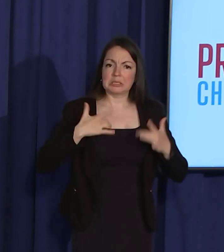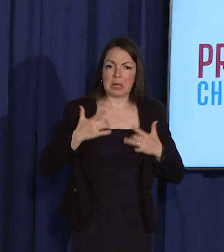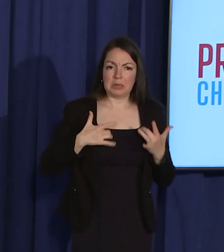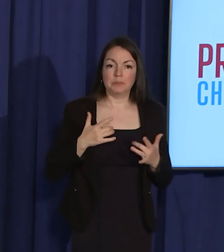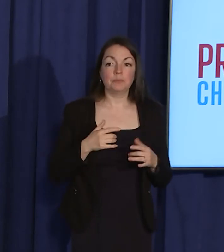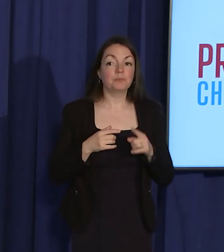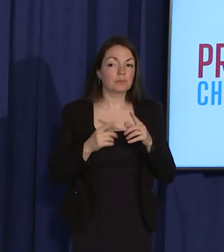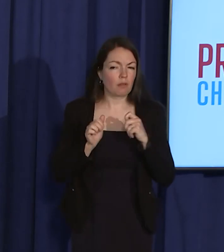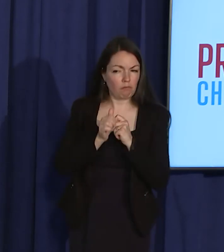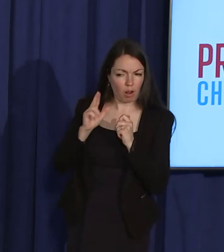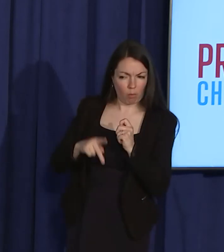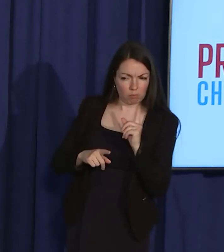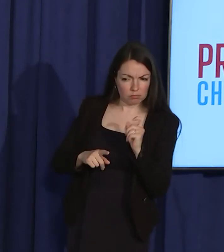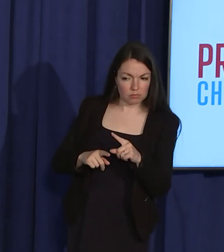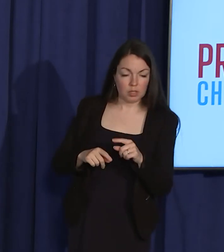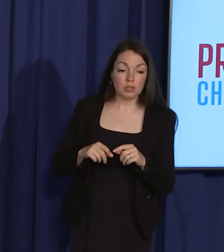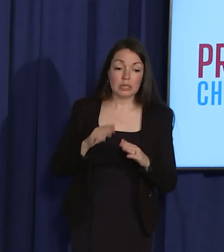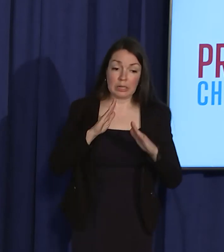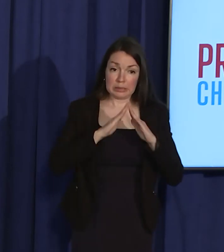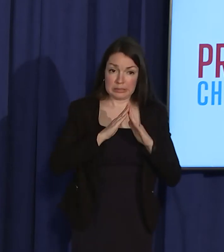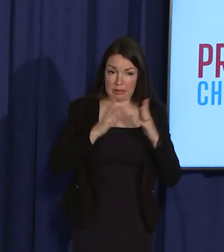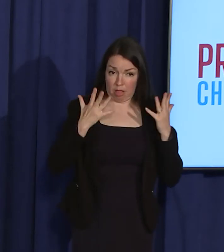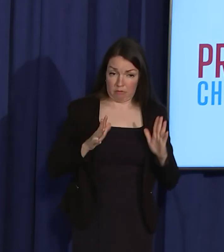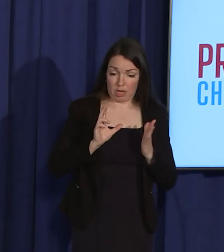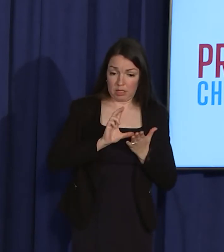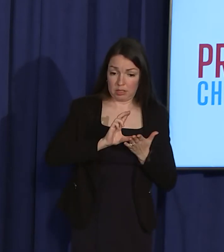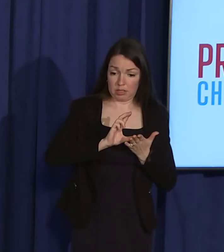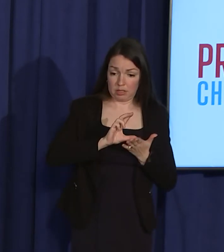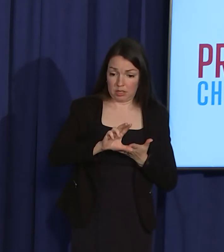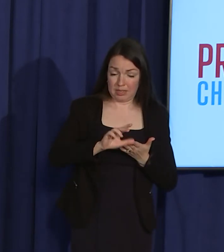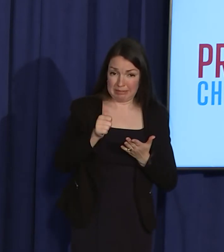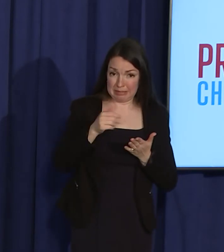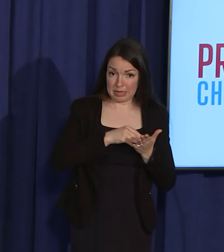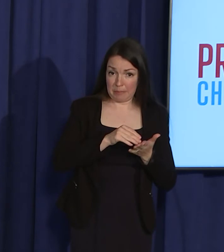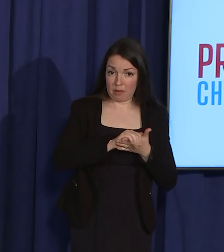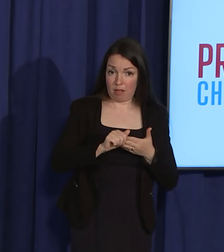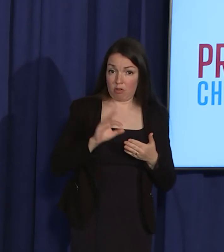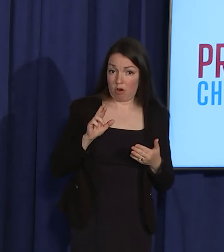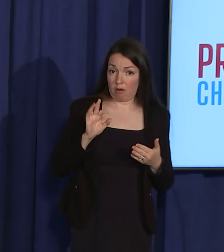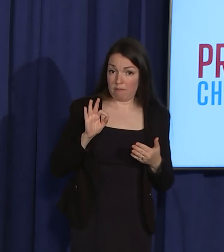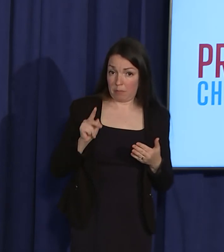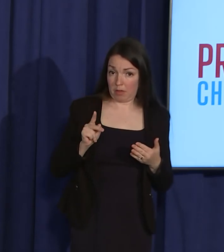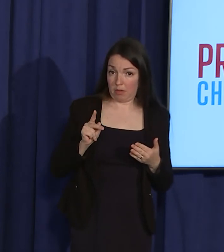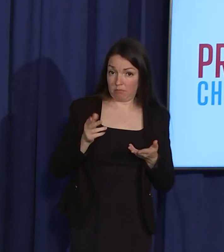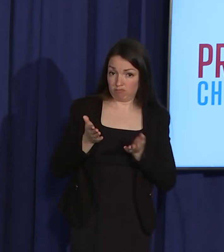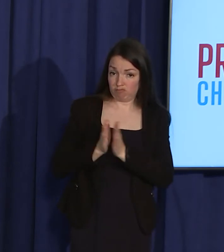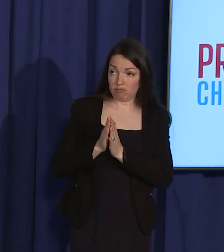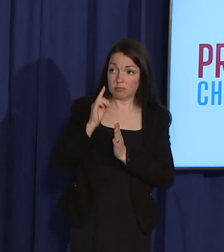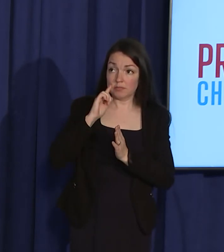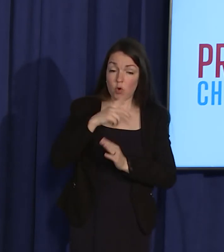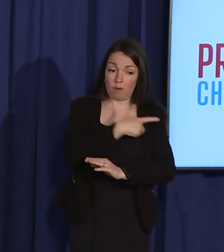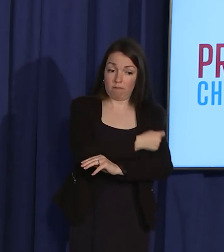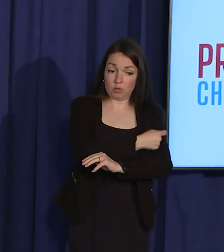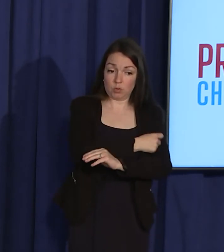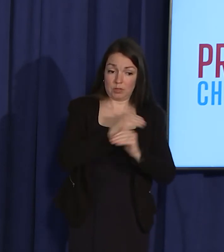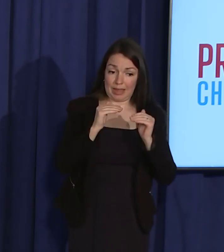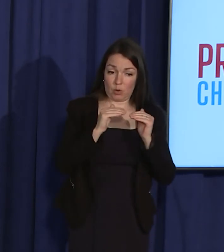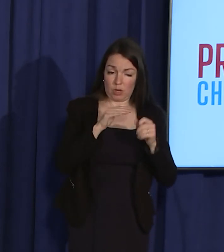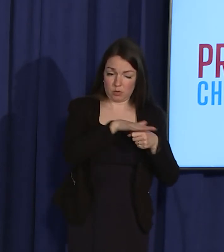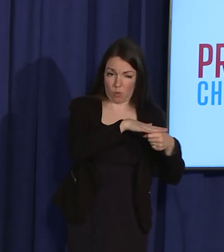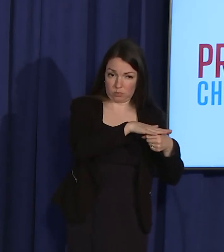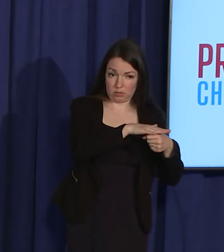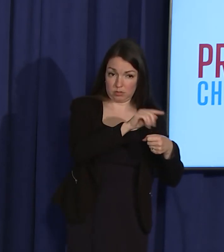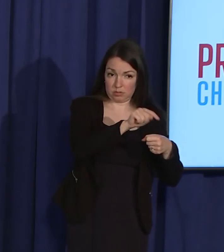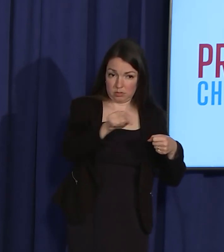commitment. And just a follow-up to that, didn't the city already put out a $10 million RFP for vaccination equity zones? Is